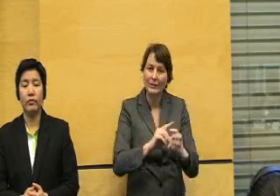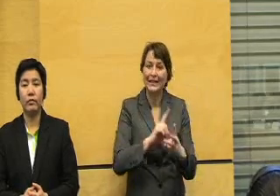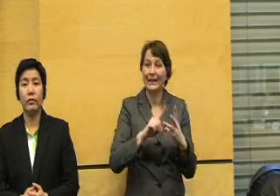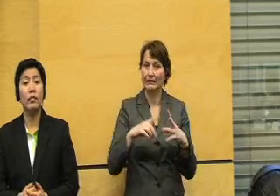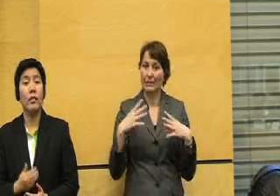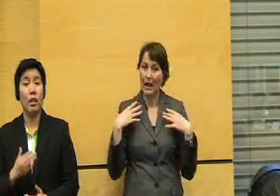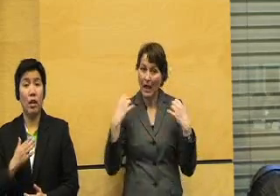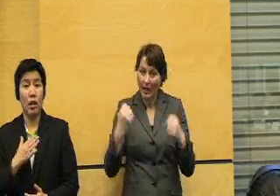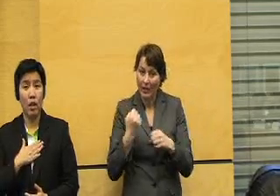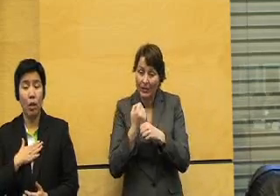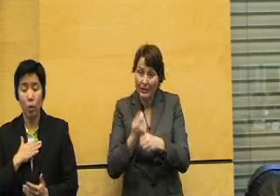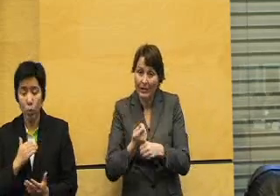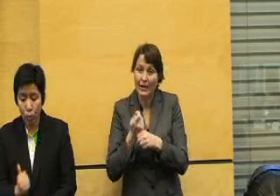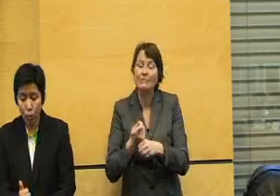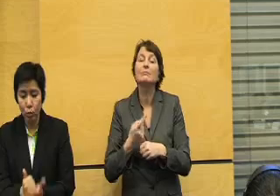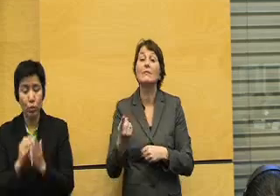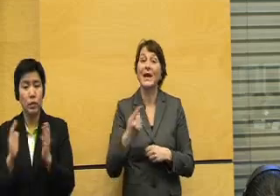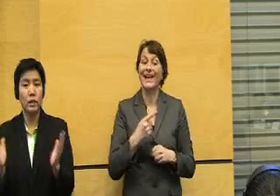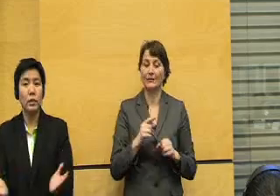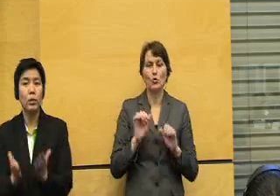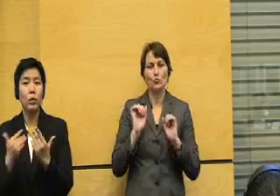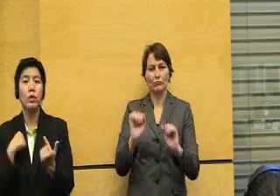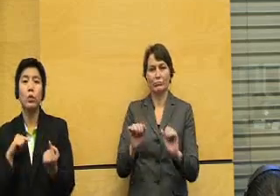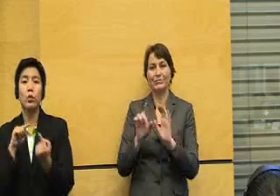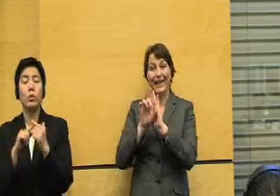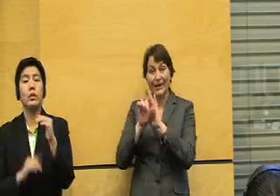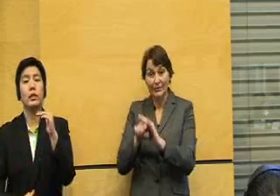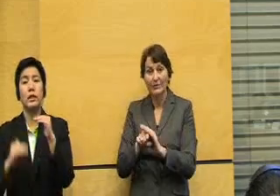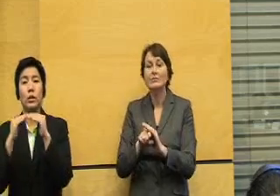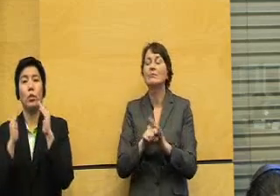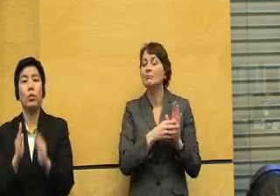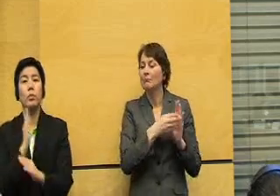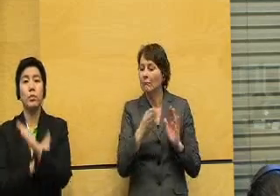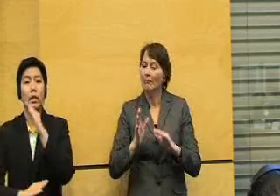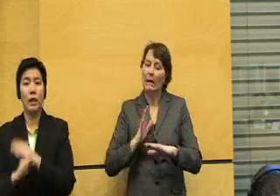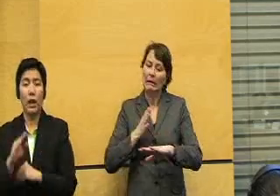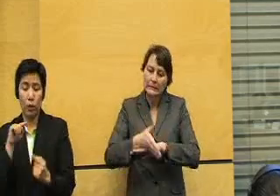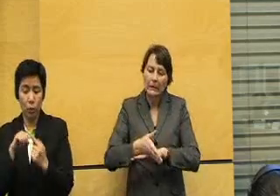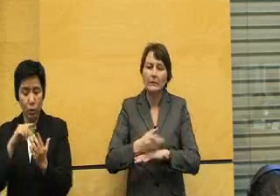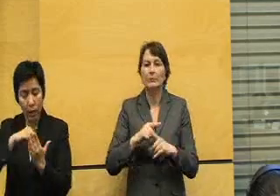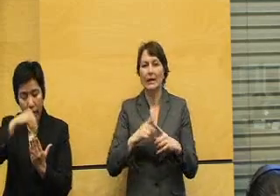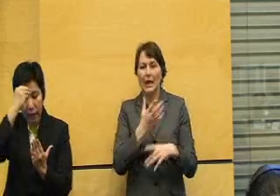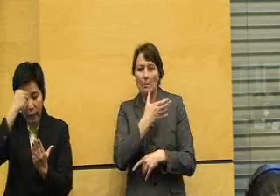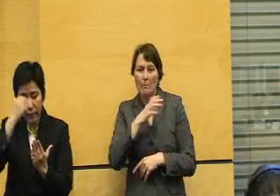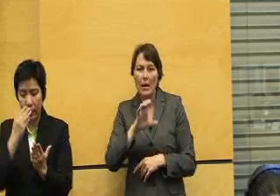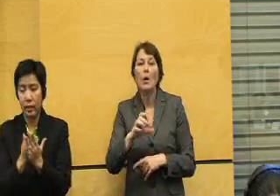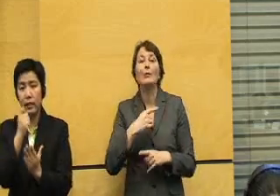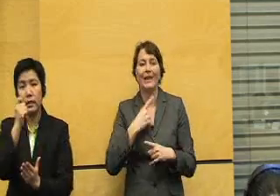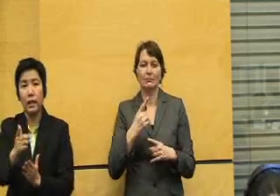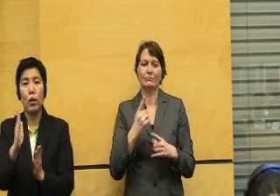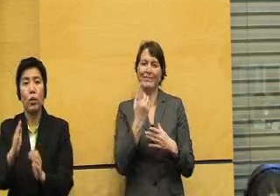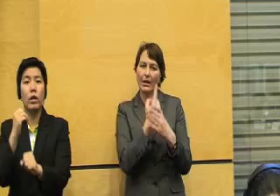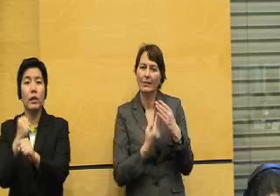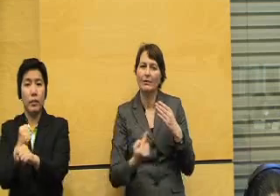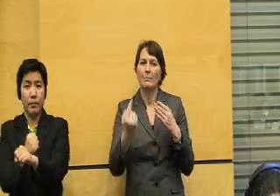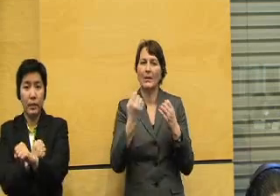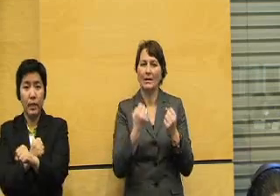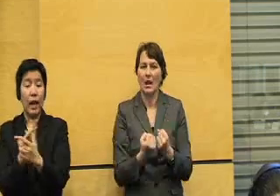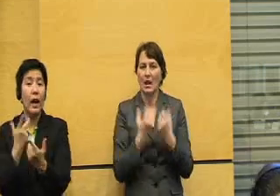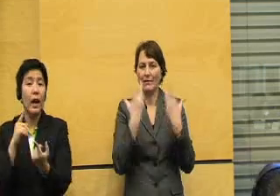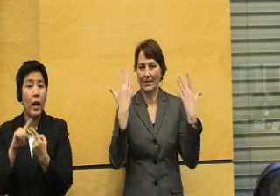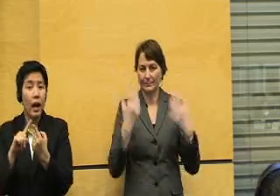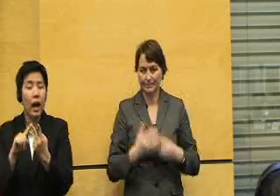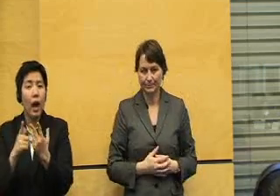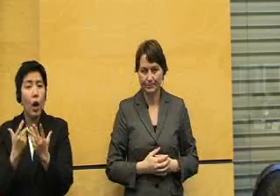care, anti-discrimination, to accessibility, employment, and independent living.